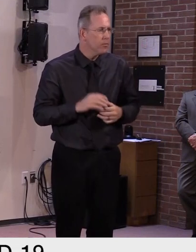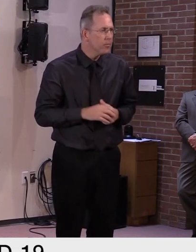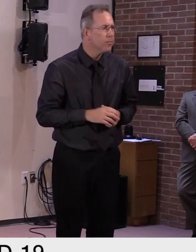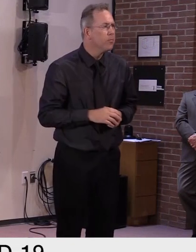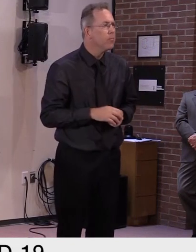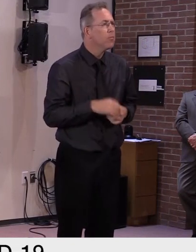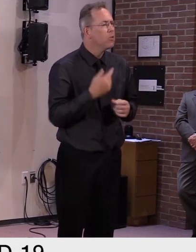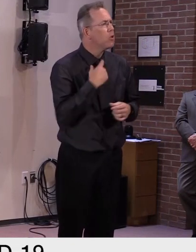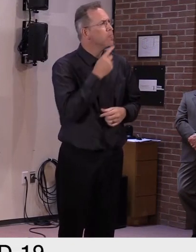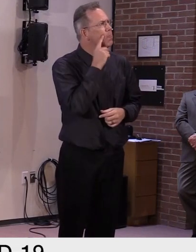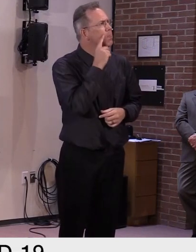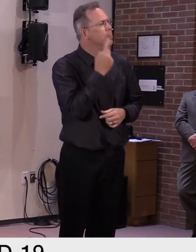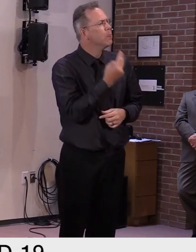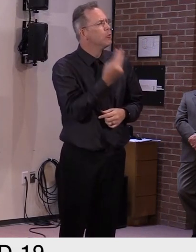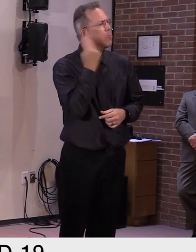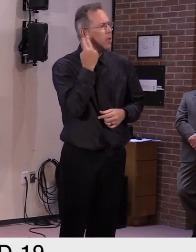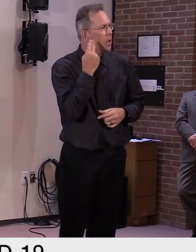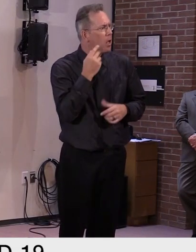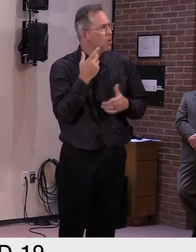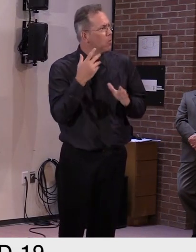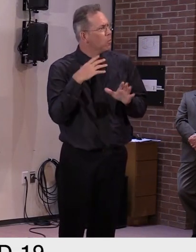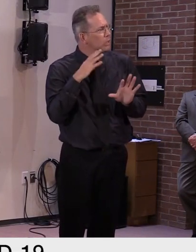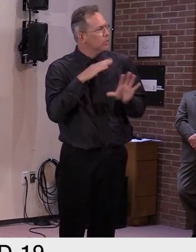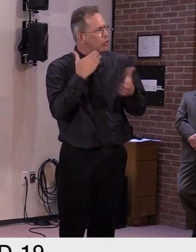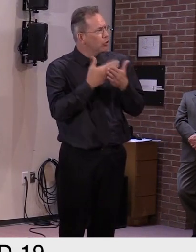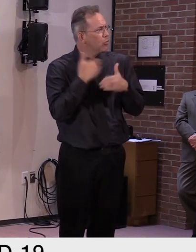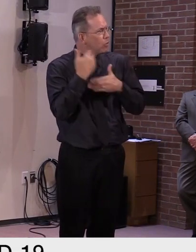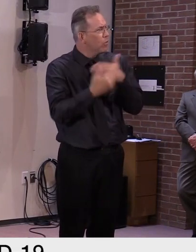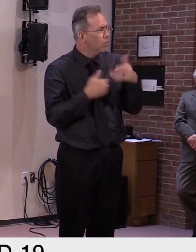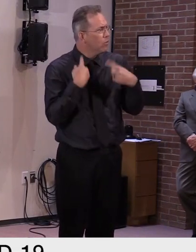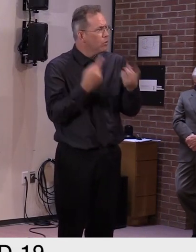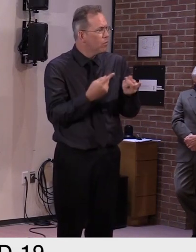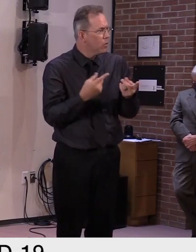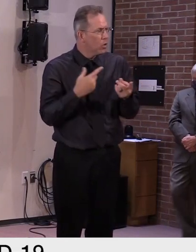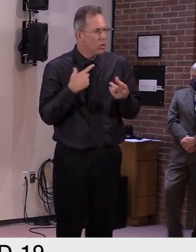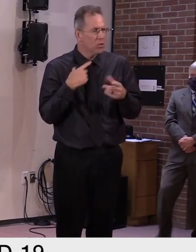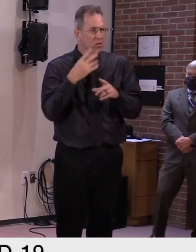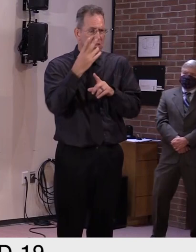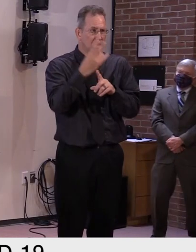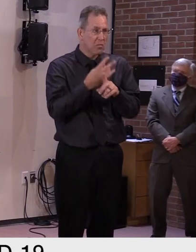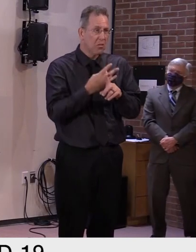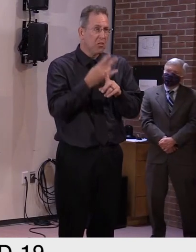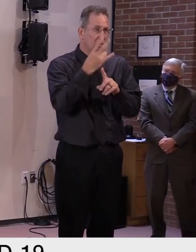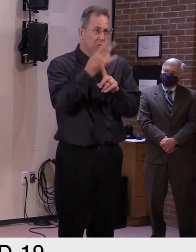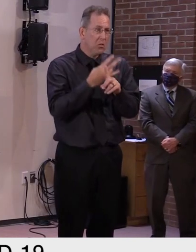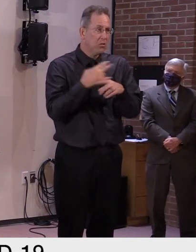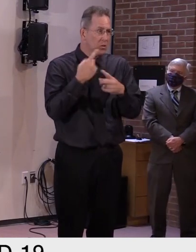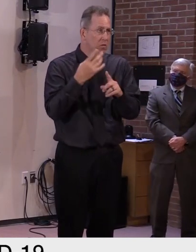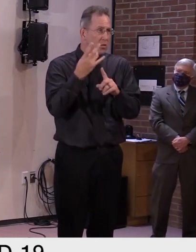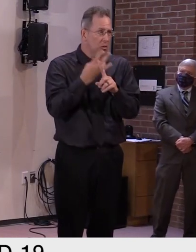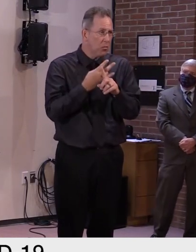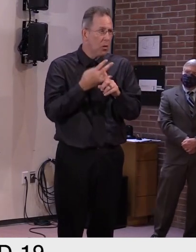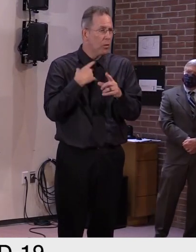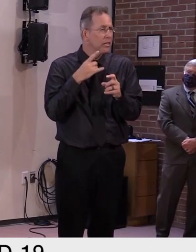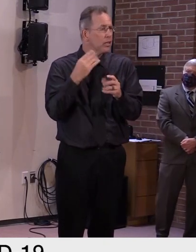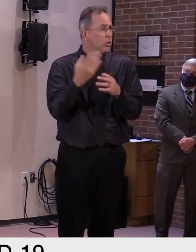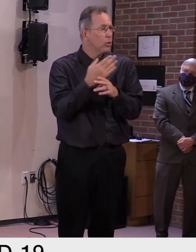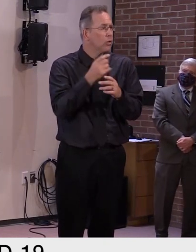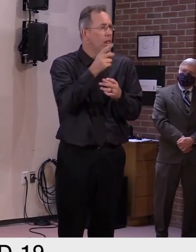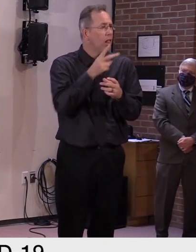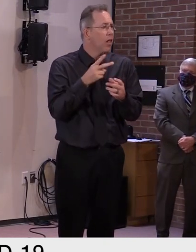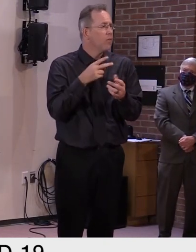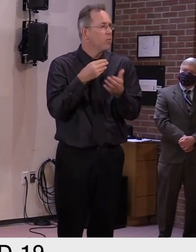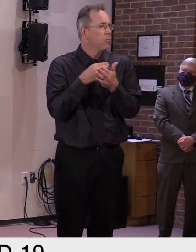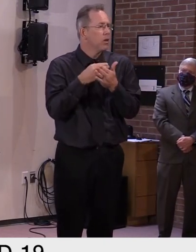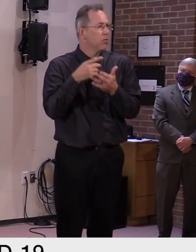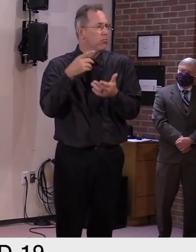depleted about half of it in the last 7 months, that, you know, we probably could go